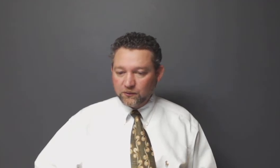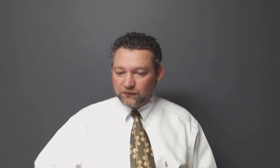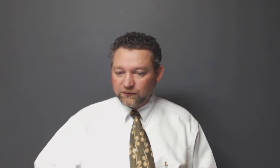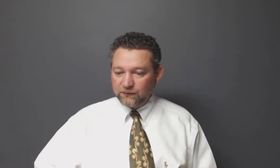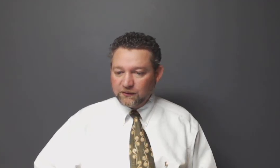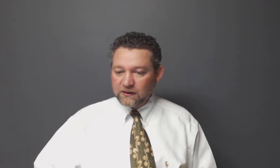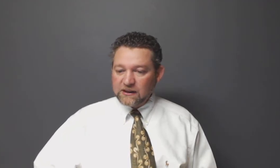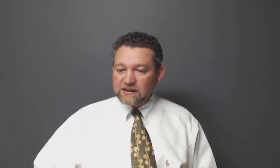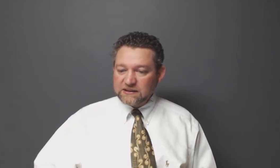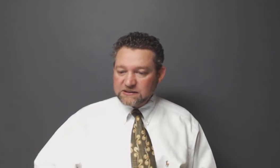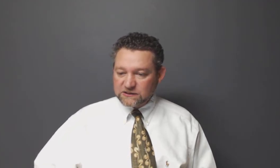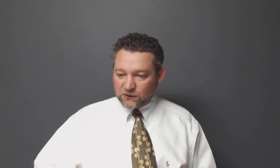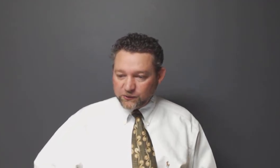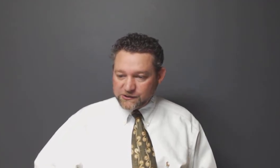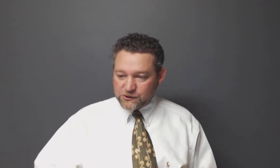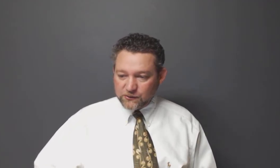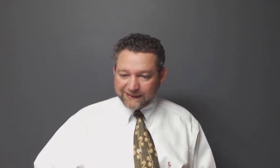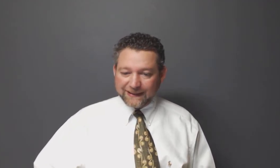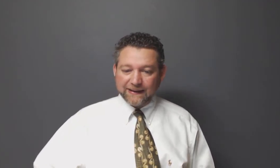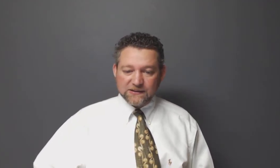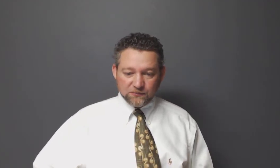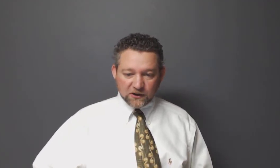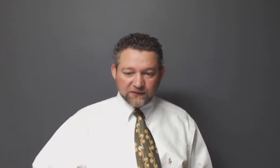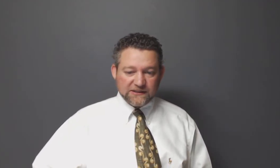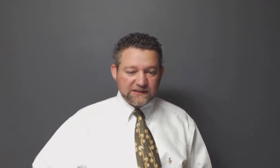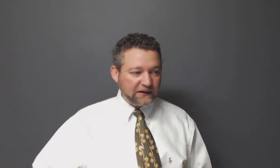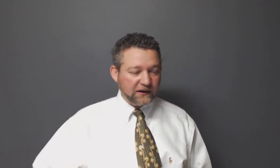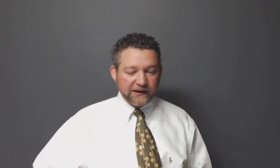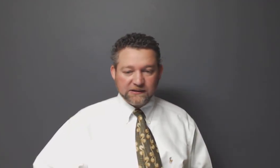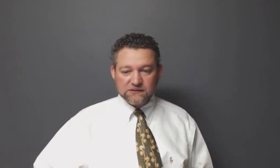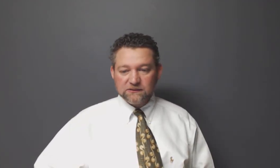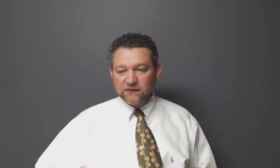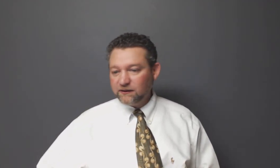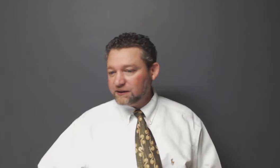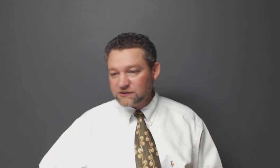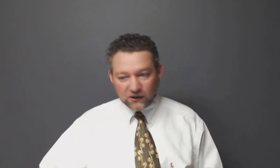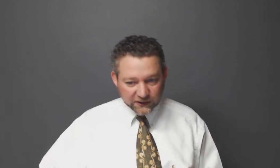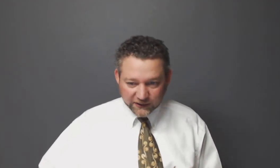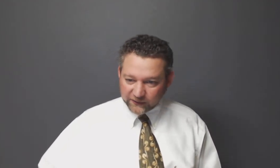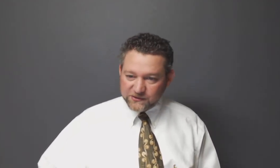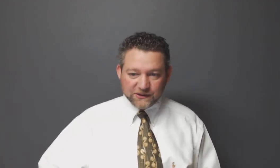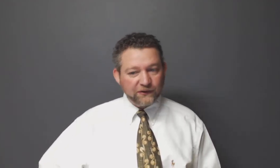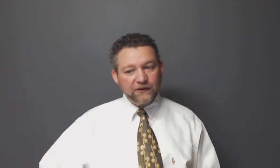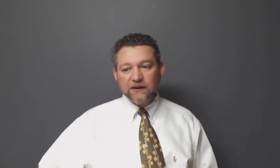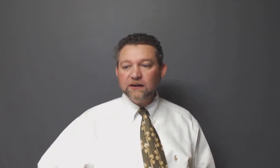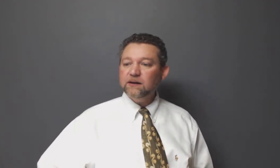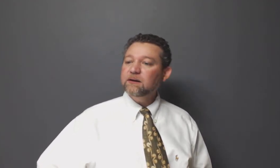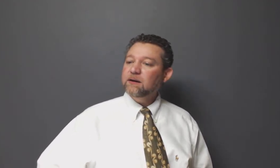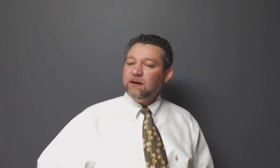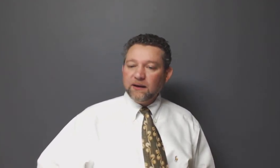corner. This is the Lord's doing, and it is marvelous in our eyes. There it is all again, the stone again,